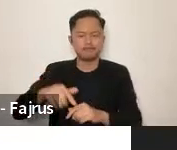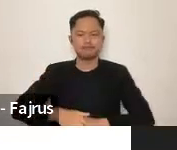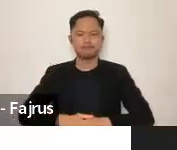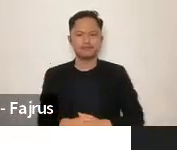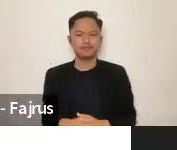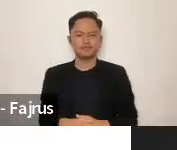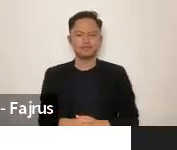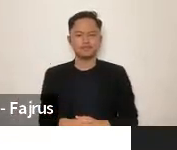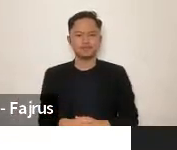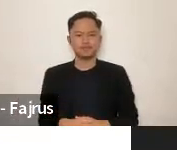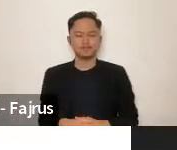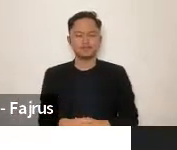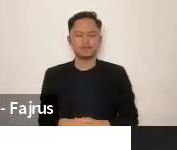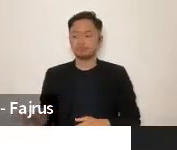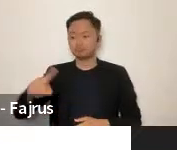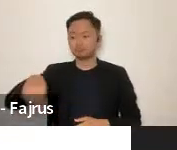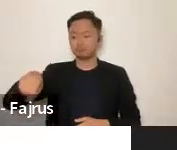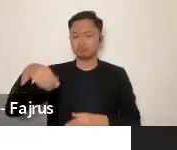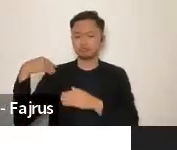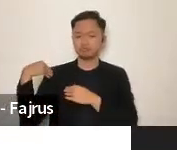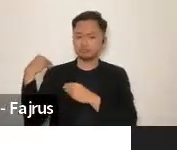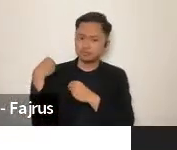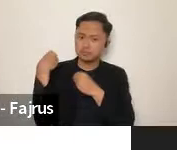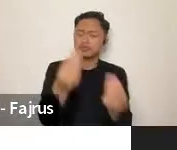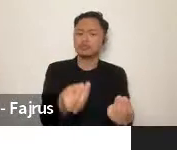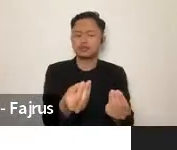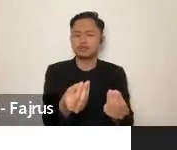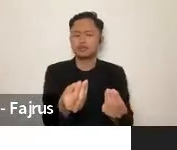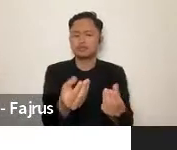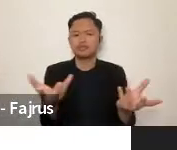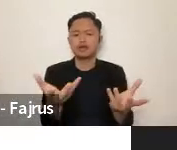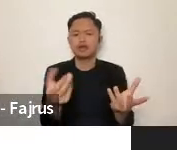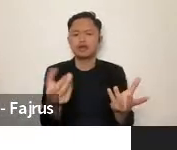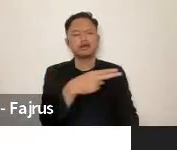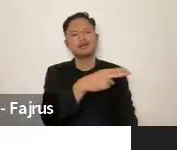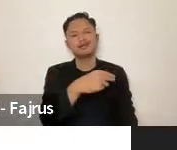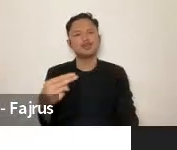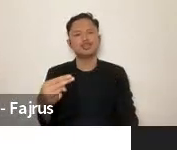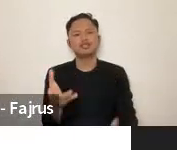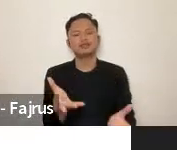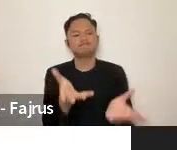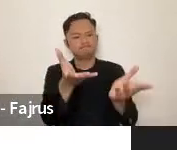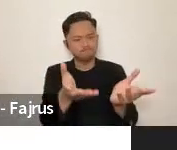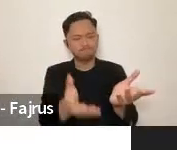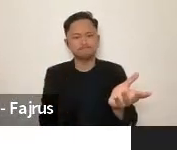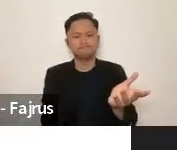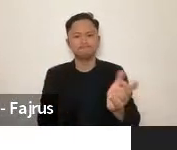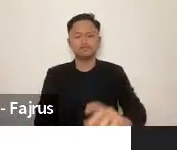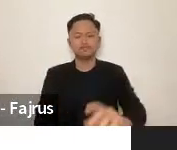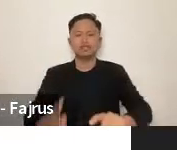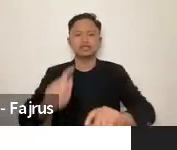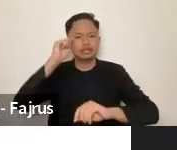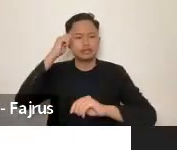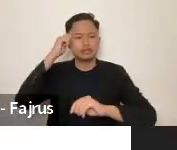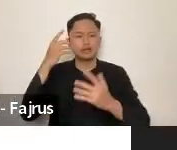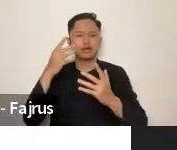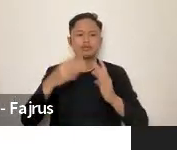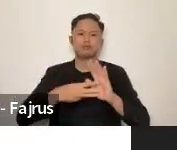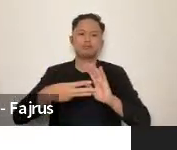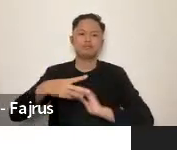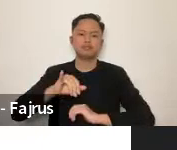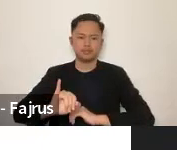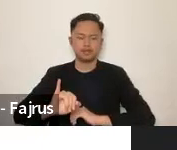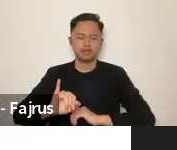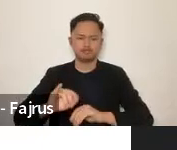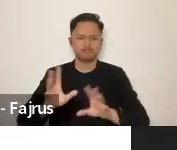The handover of West Papua to Indonesia, which is commemorated in May. These are sort of mark